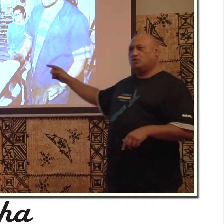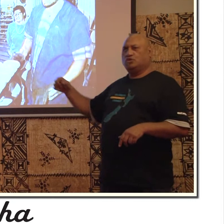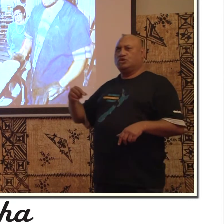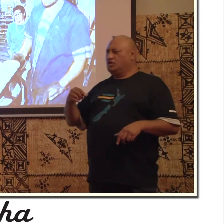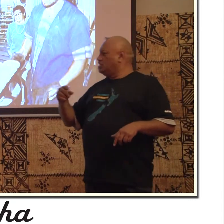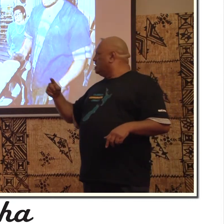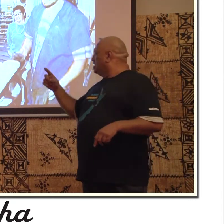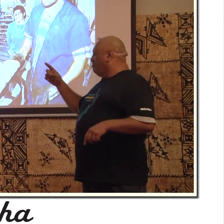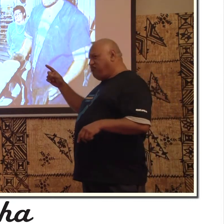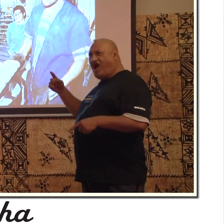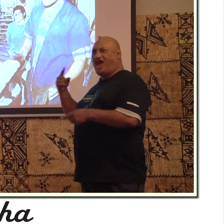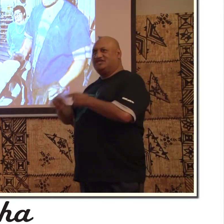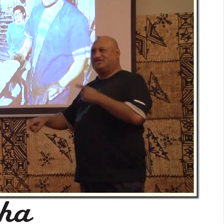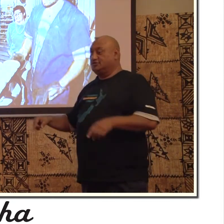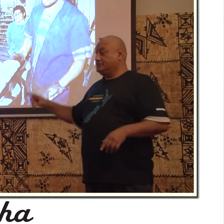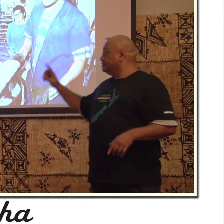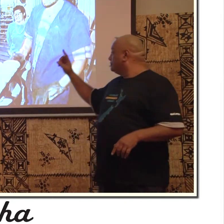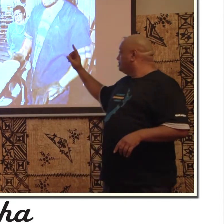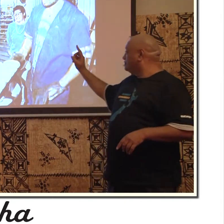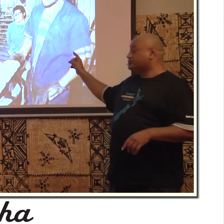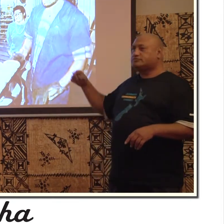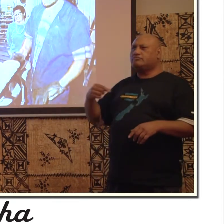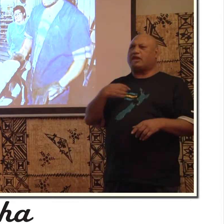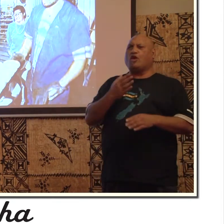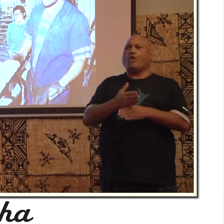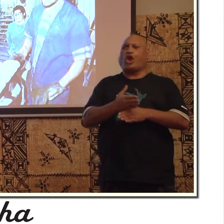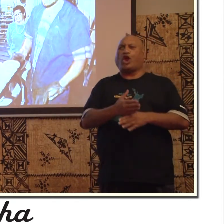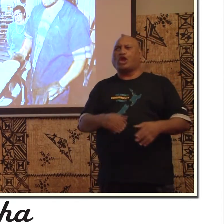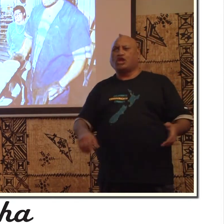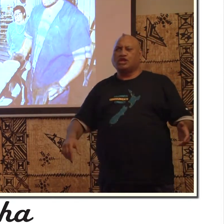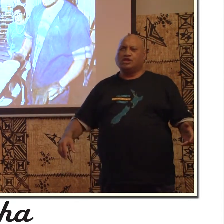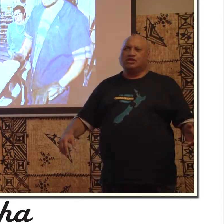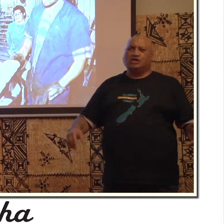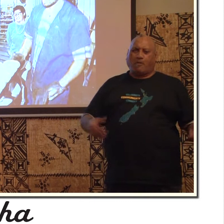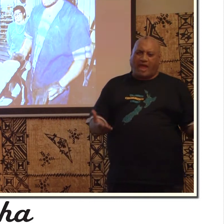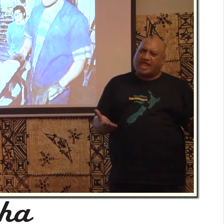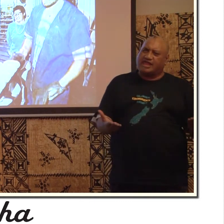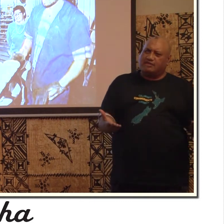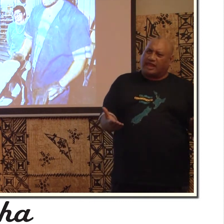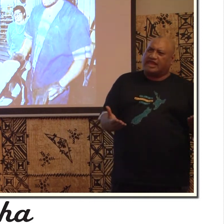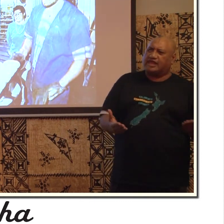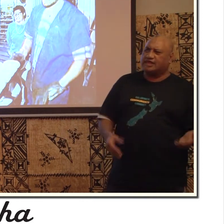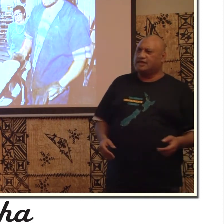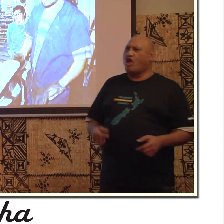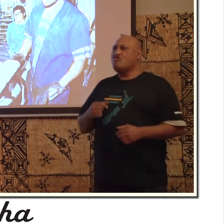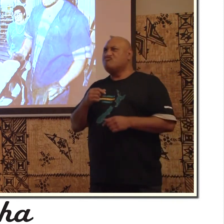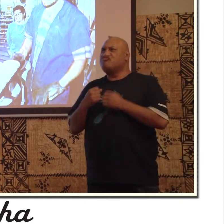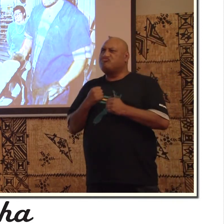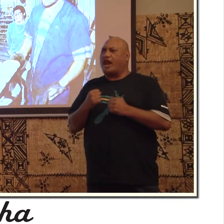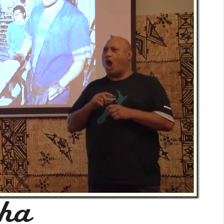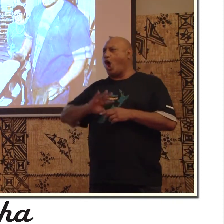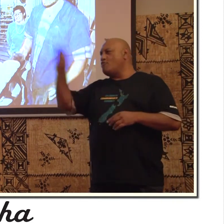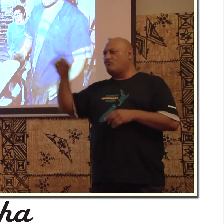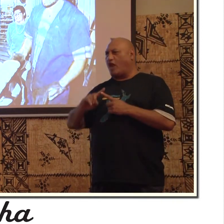that last picture, I was 3. Wow, this is fast, man. Okay, right. Okay, this one is I was